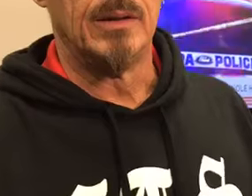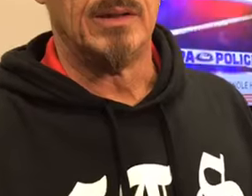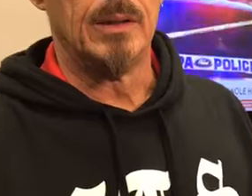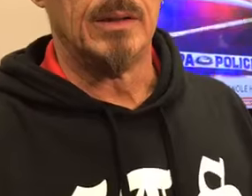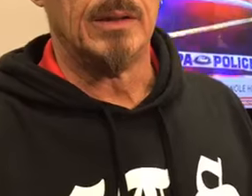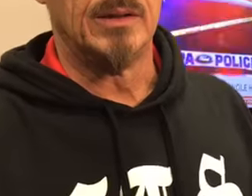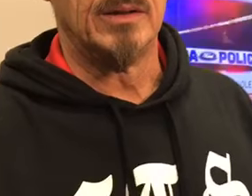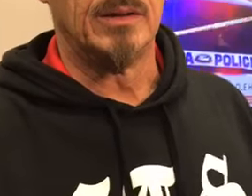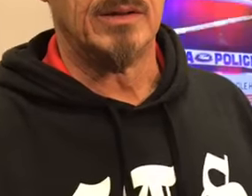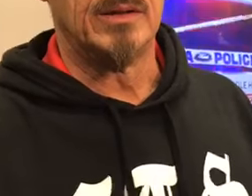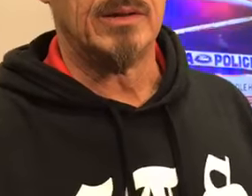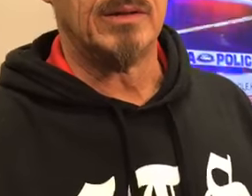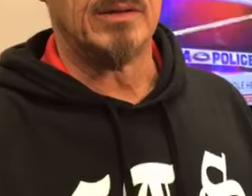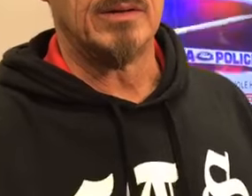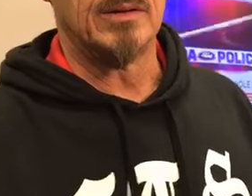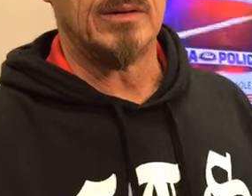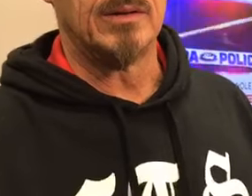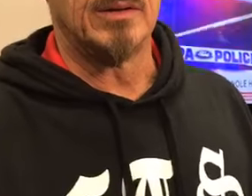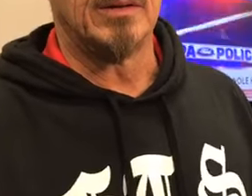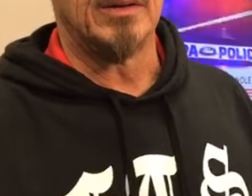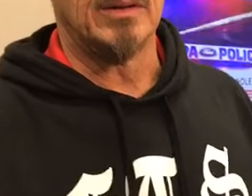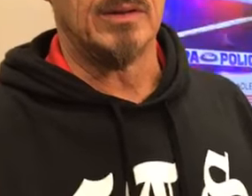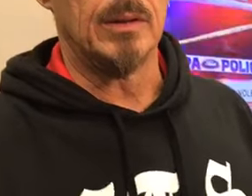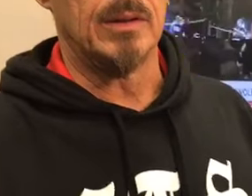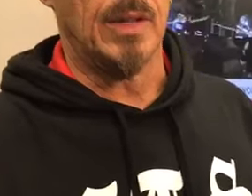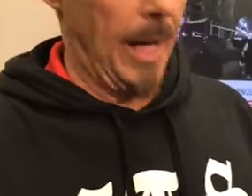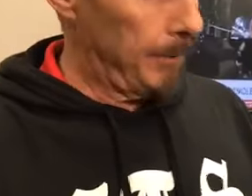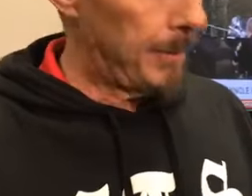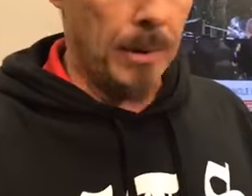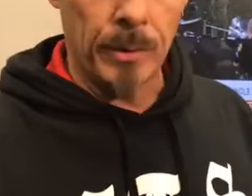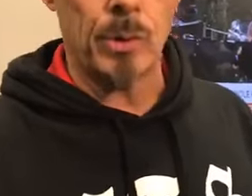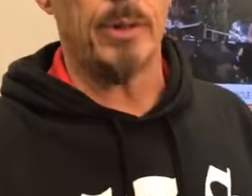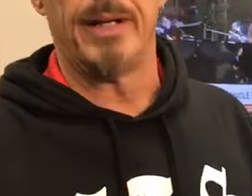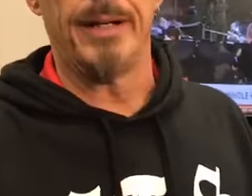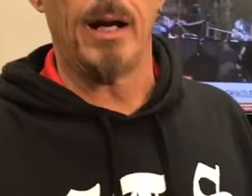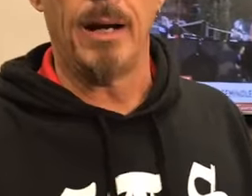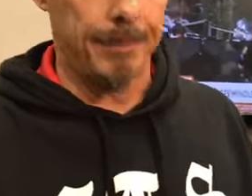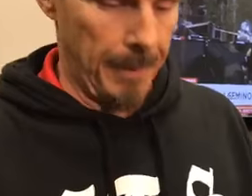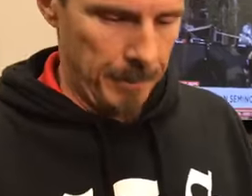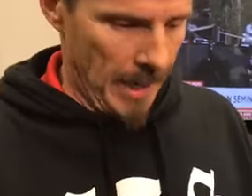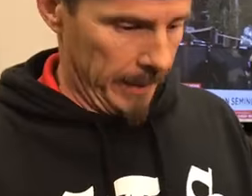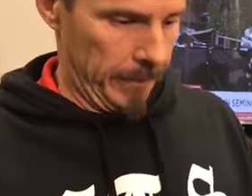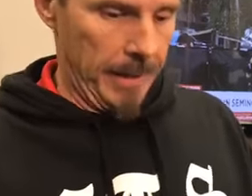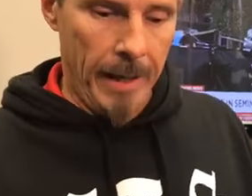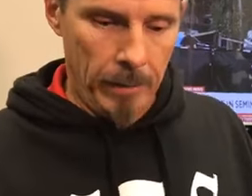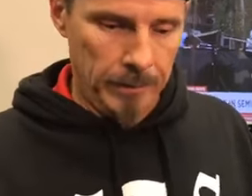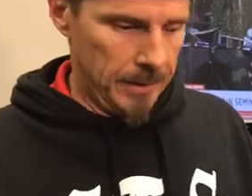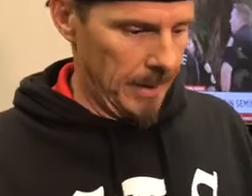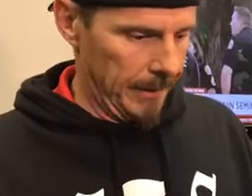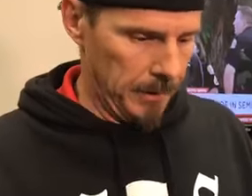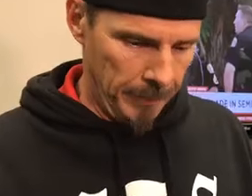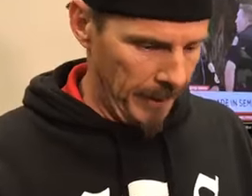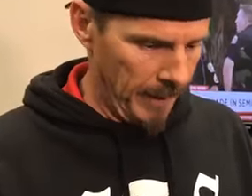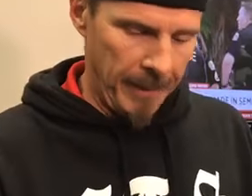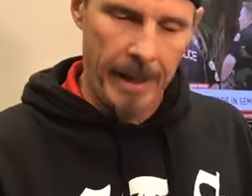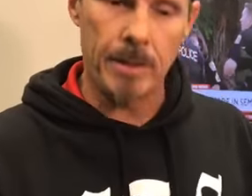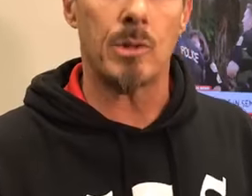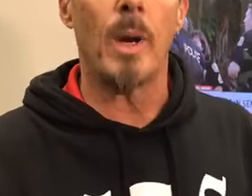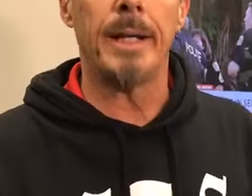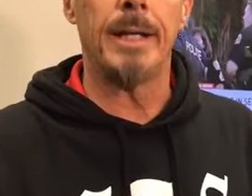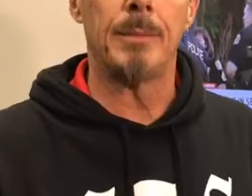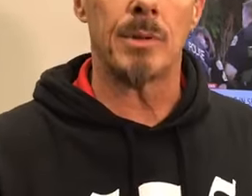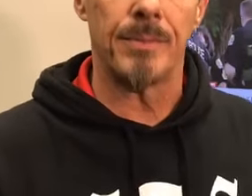guy with 4 counts of first-degree murder. Your reaction? What was your reaction? I'm overjoyed right now. I'm shaking right now because, like I should be, and my